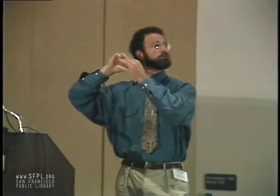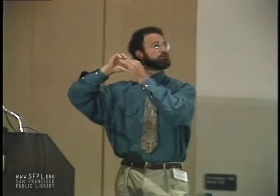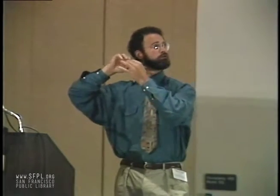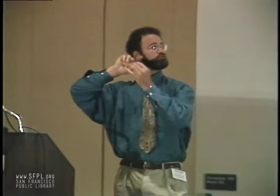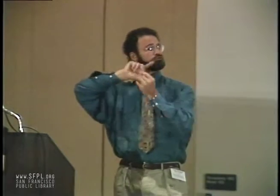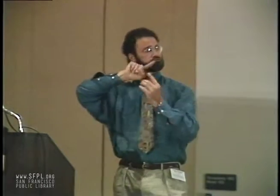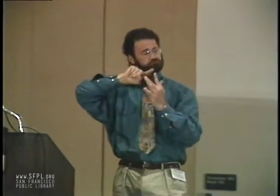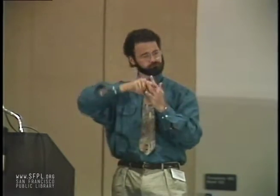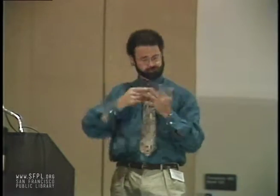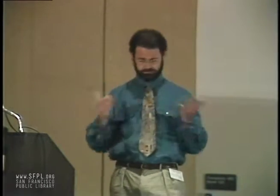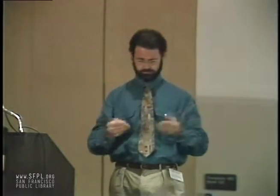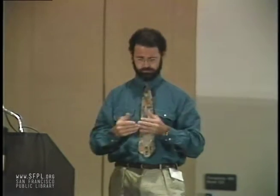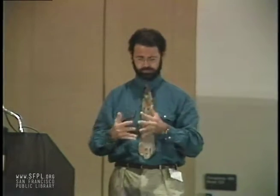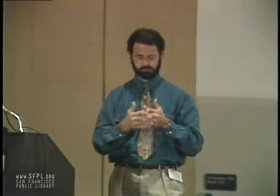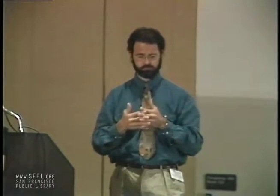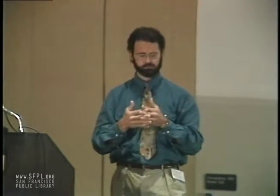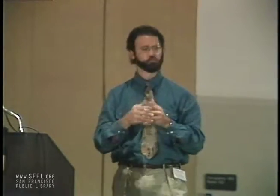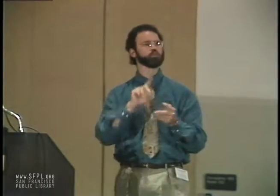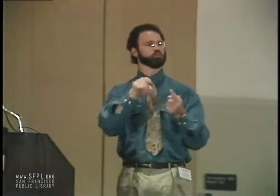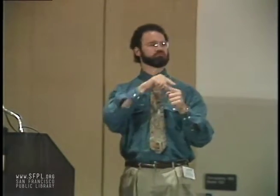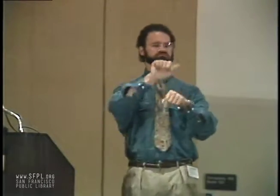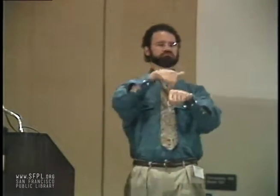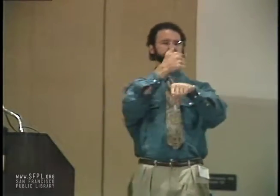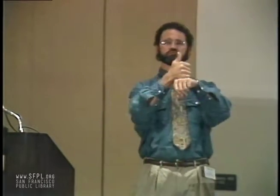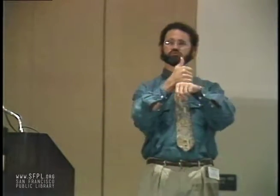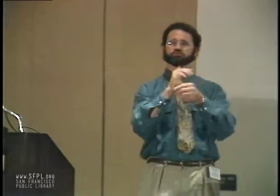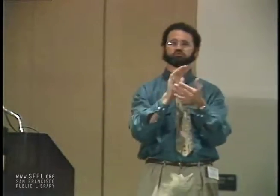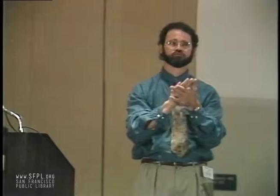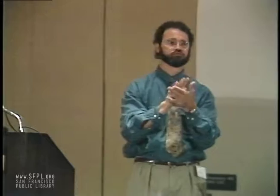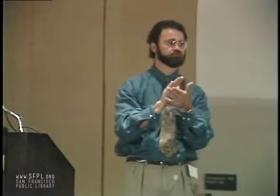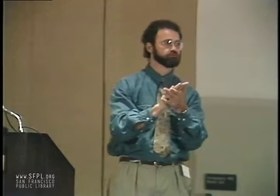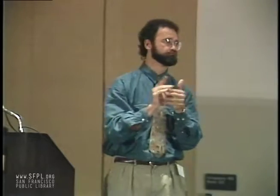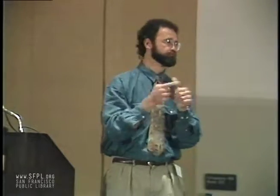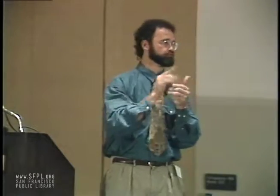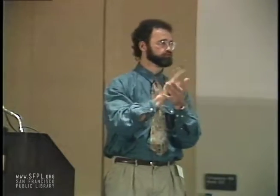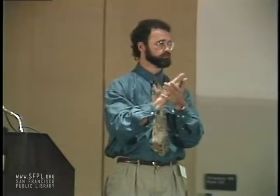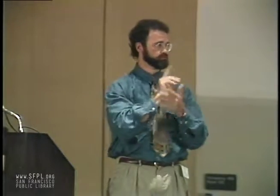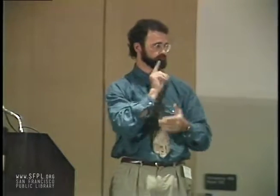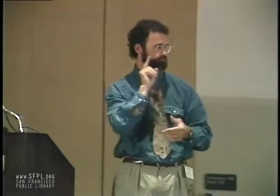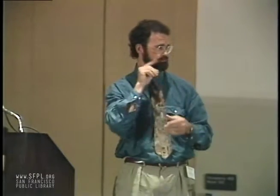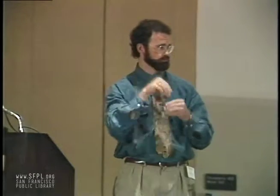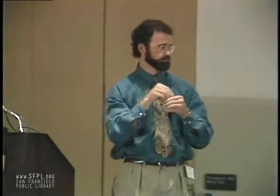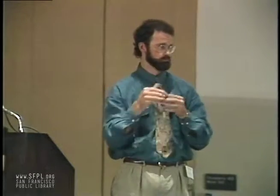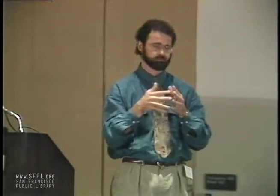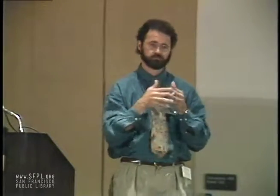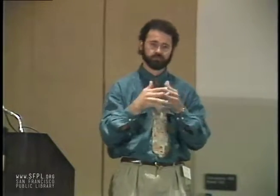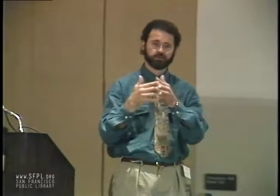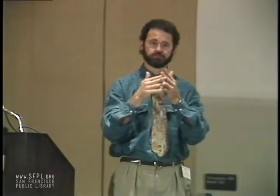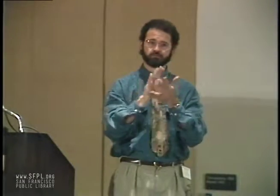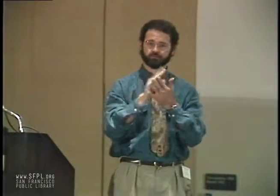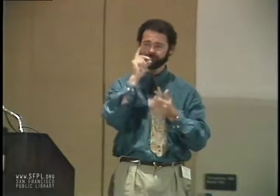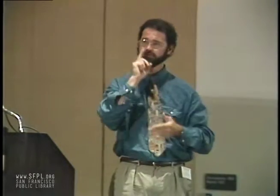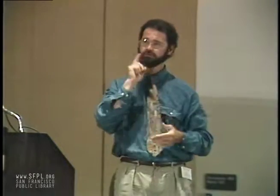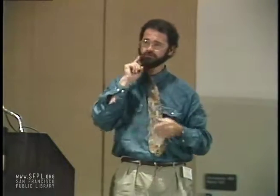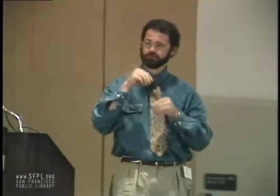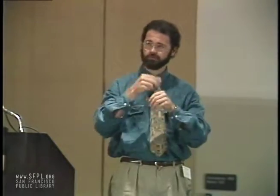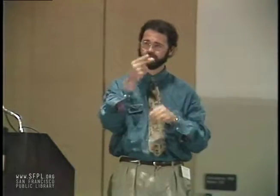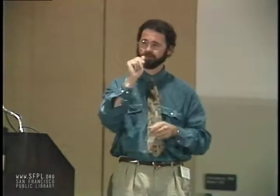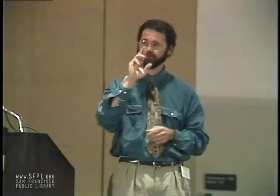has roots in America to the first school for the deaf,